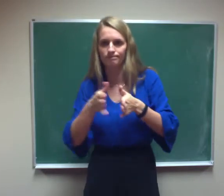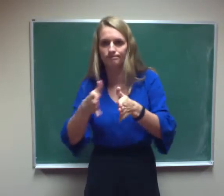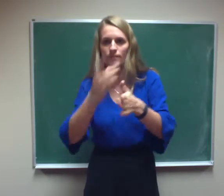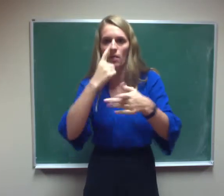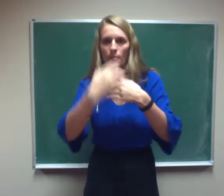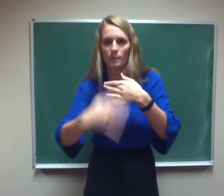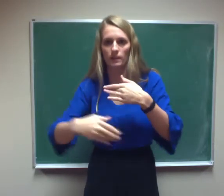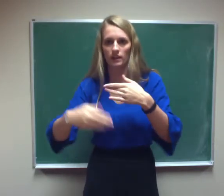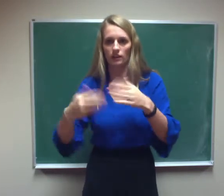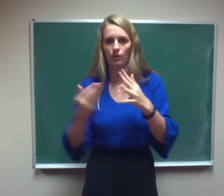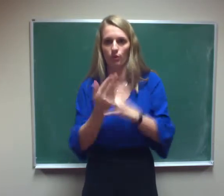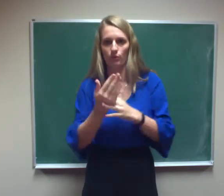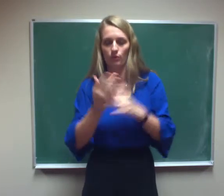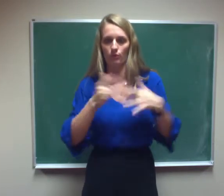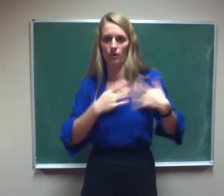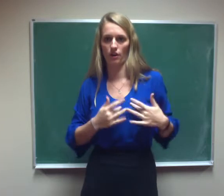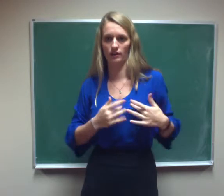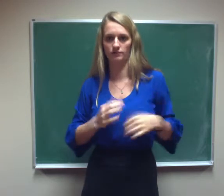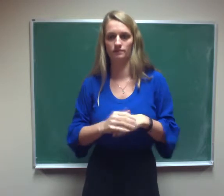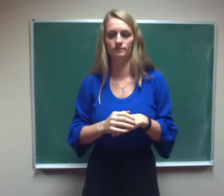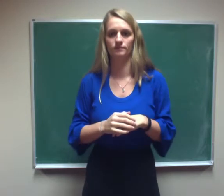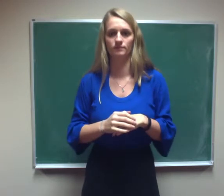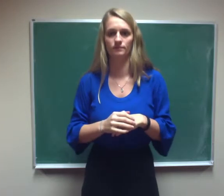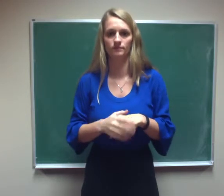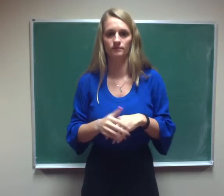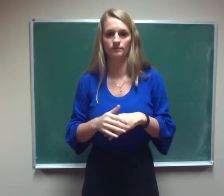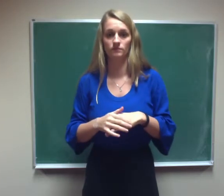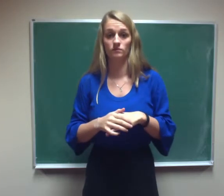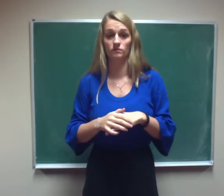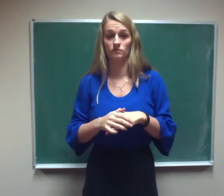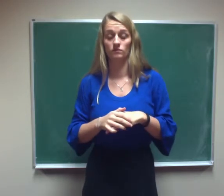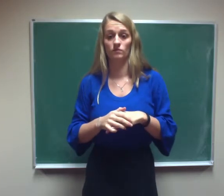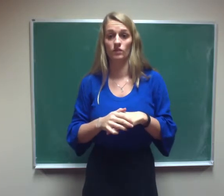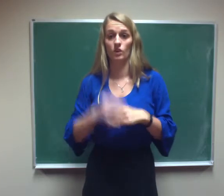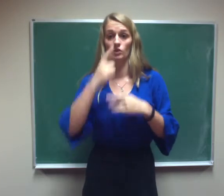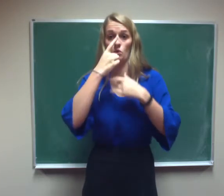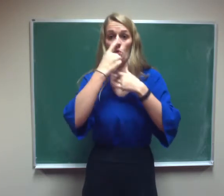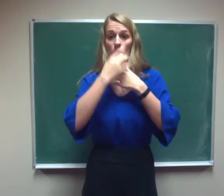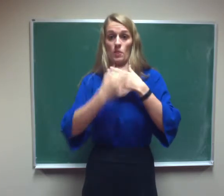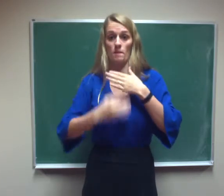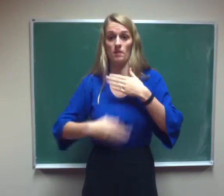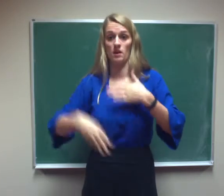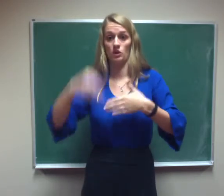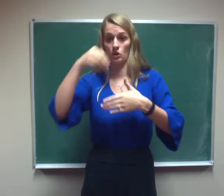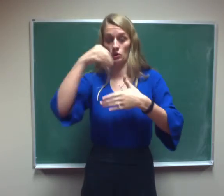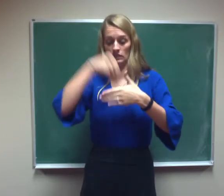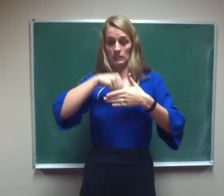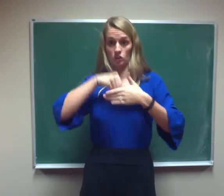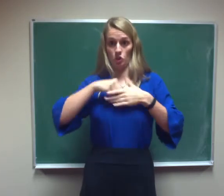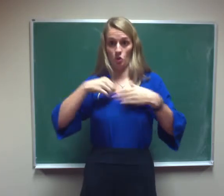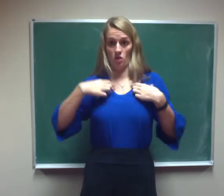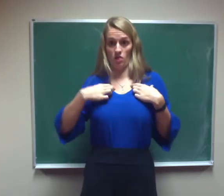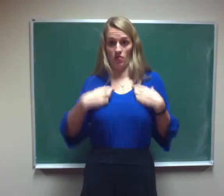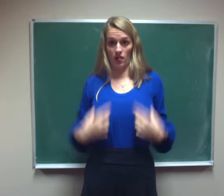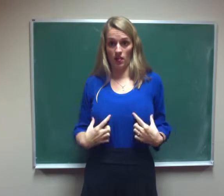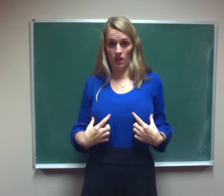larger right ventricle up to the lungs through a pulmonary trunk, which is essentially an